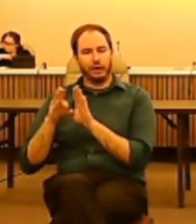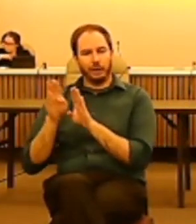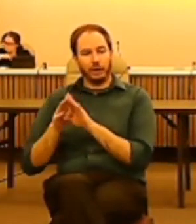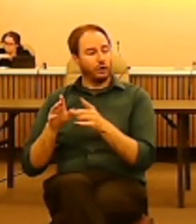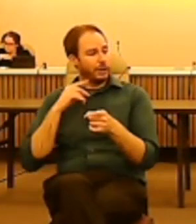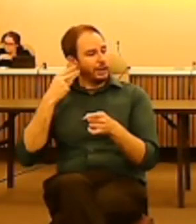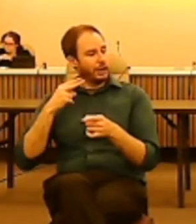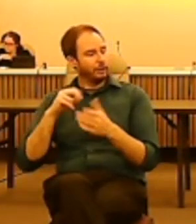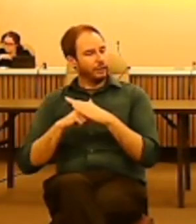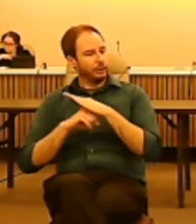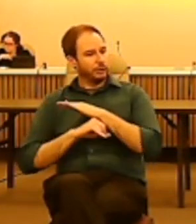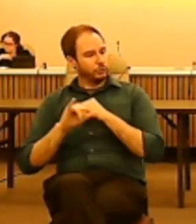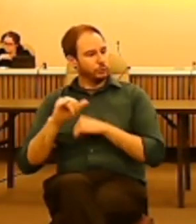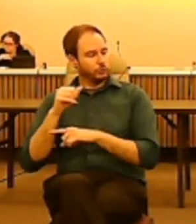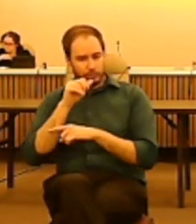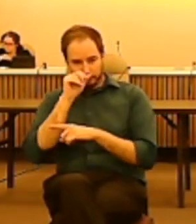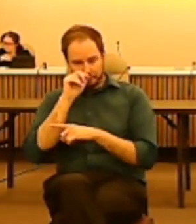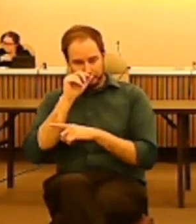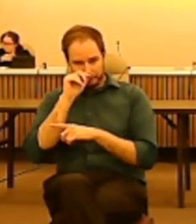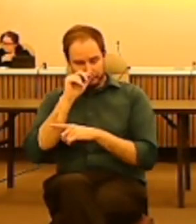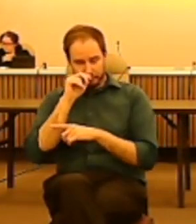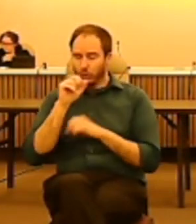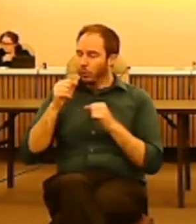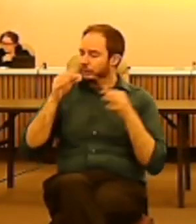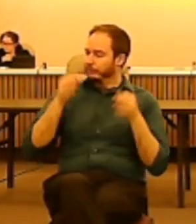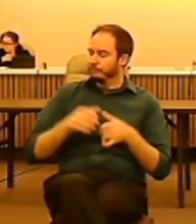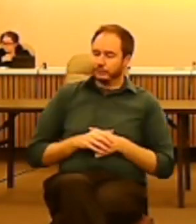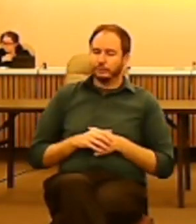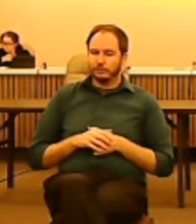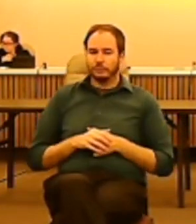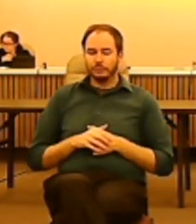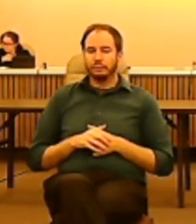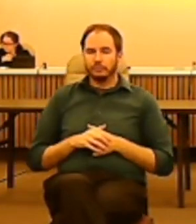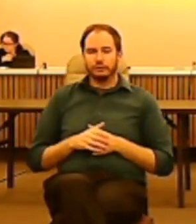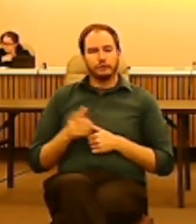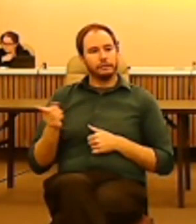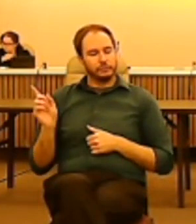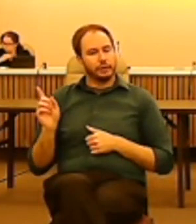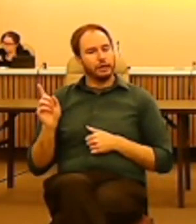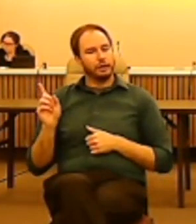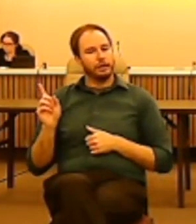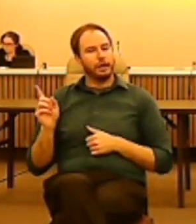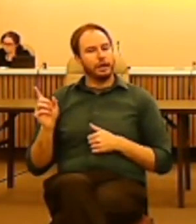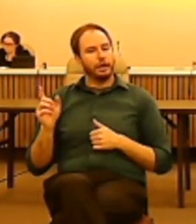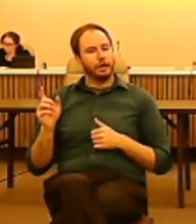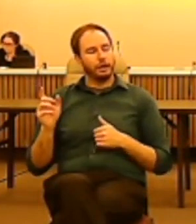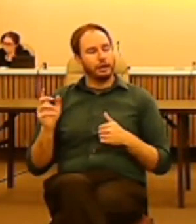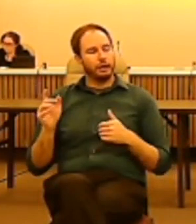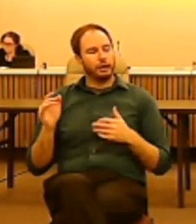as well, because they're kind of Absolutely. they're kind of sub-adopt